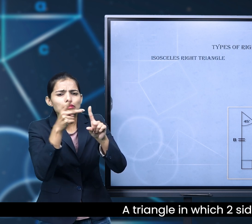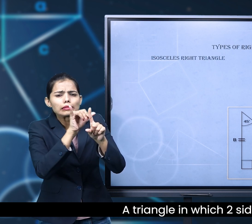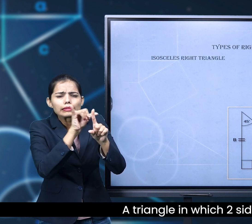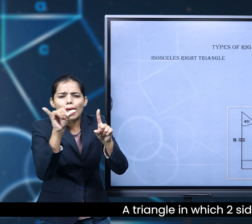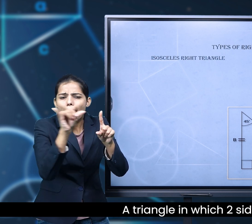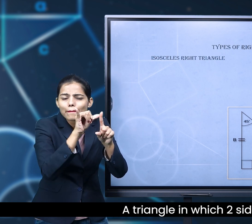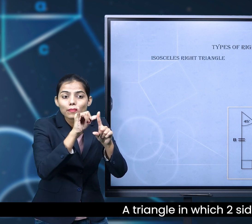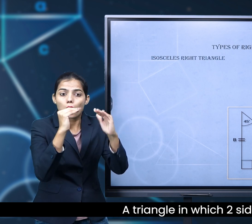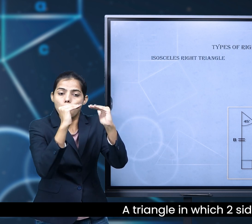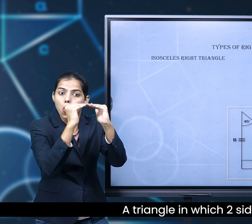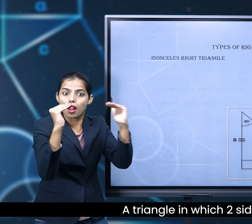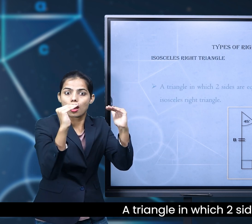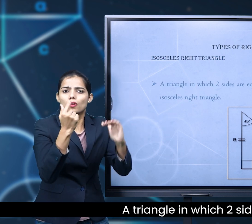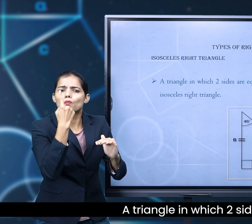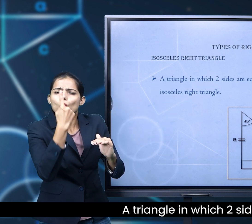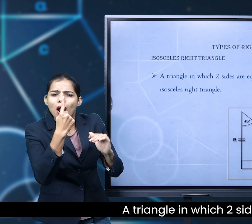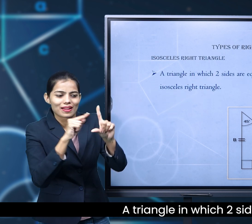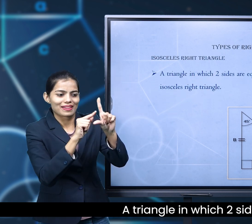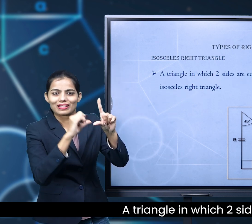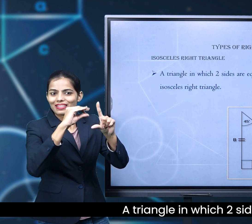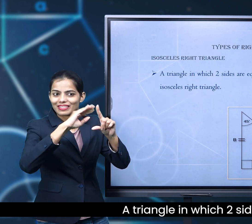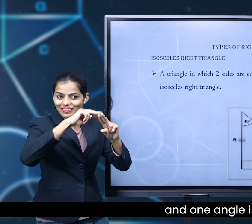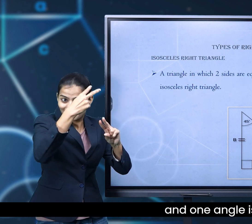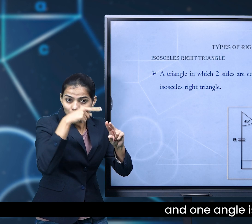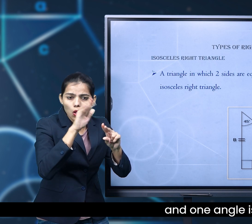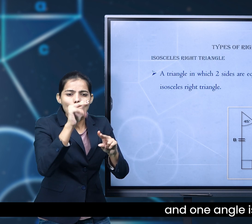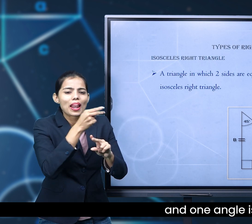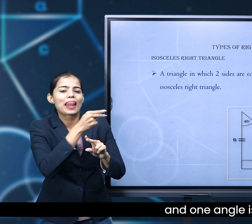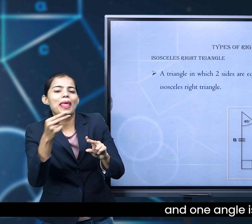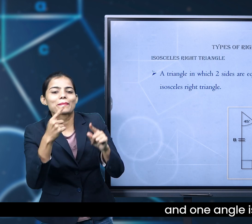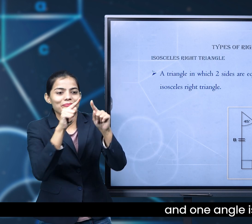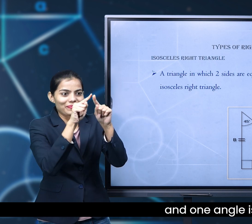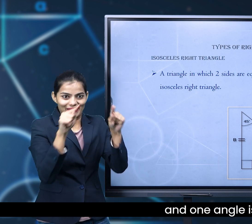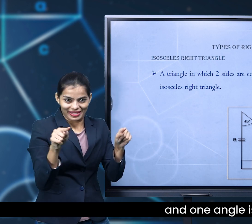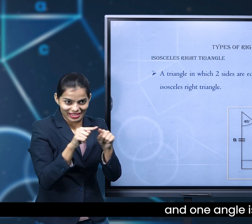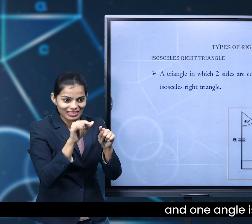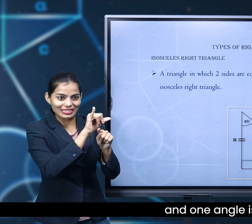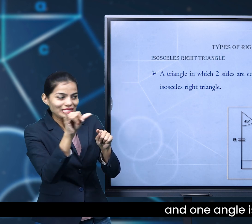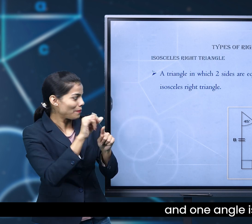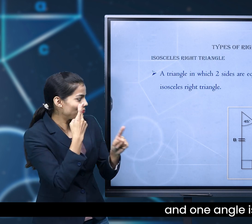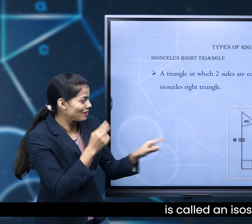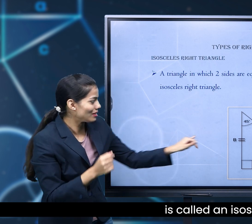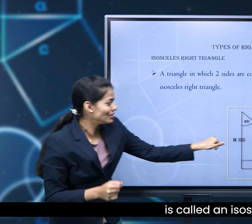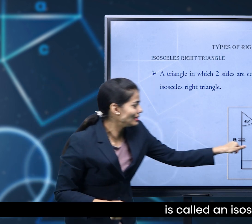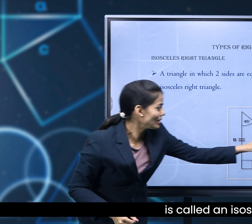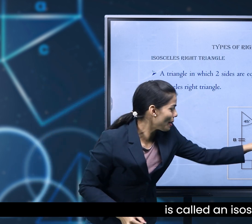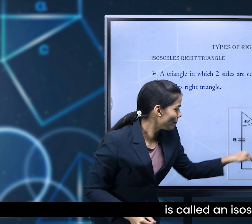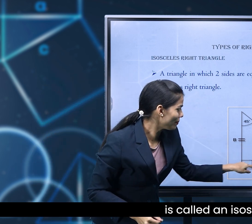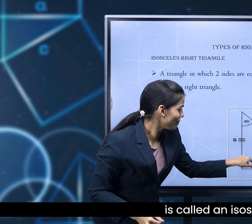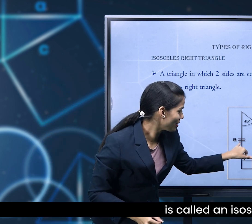A triangle in which two sides are equal and one angle is 90 degree is called an